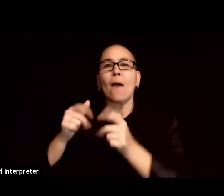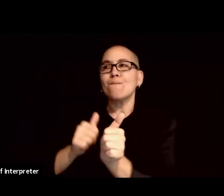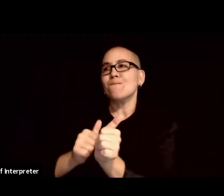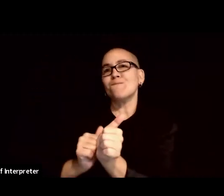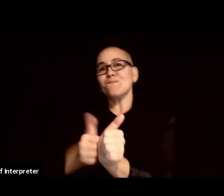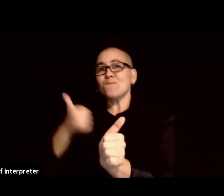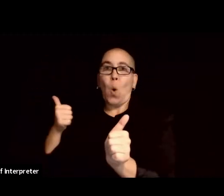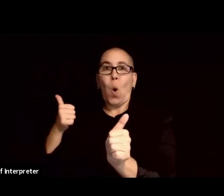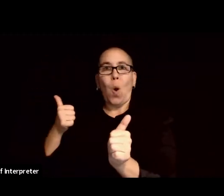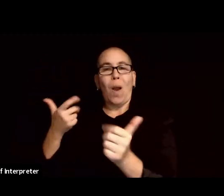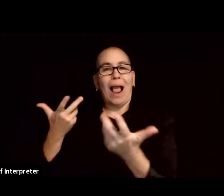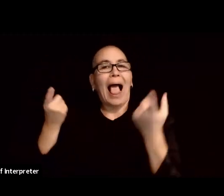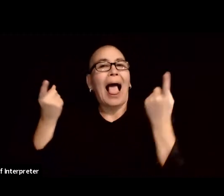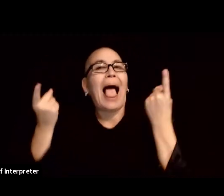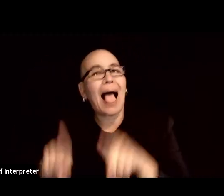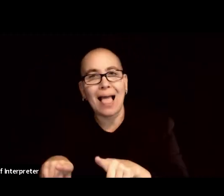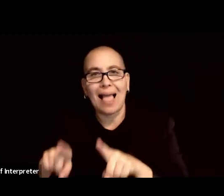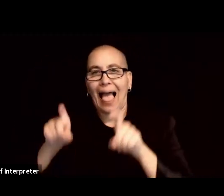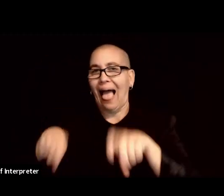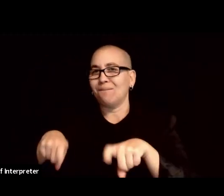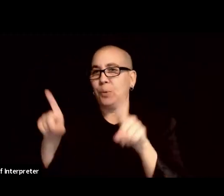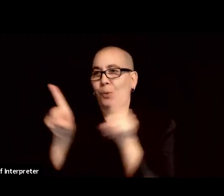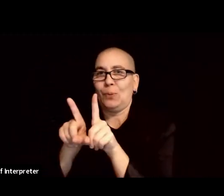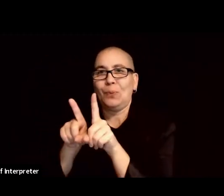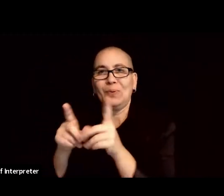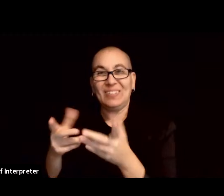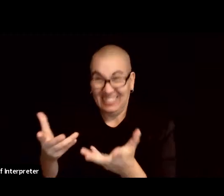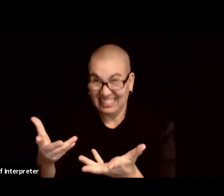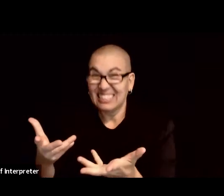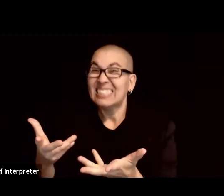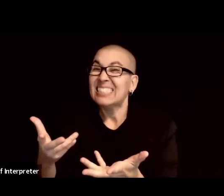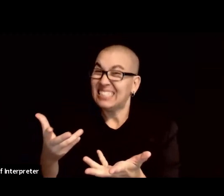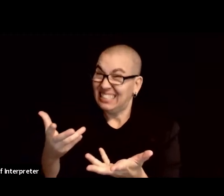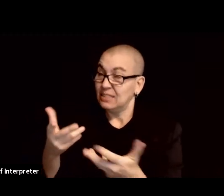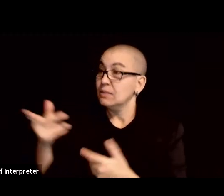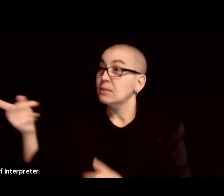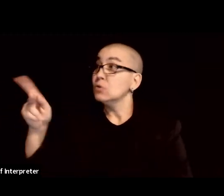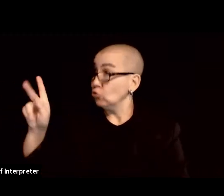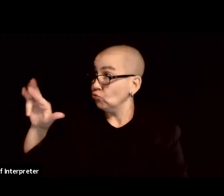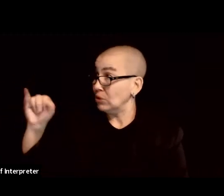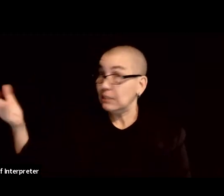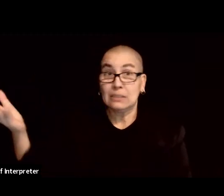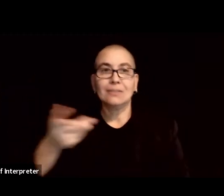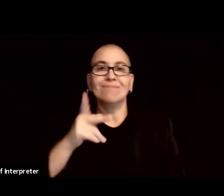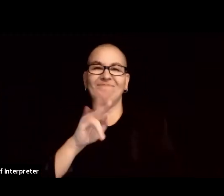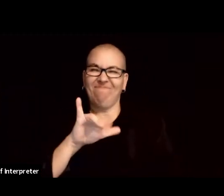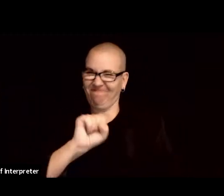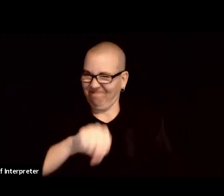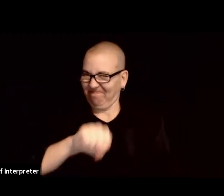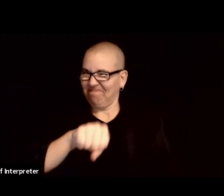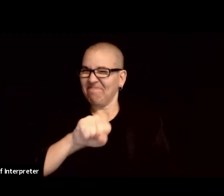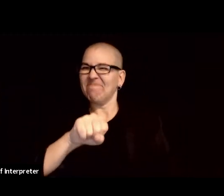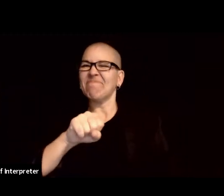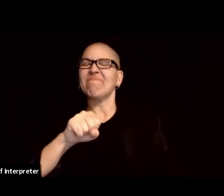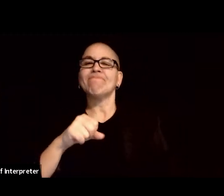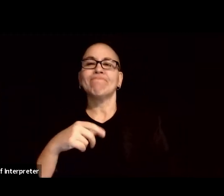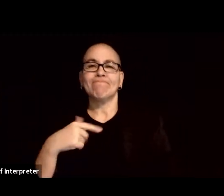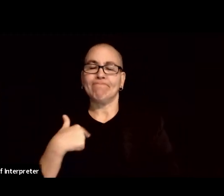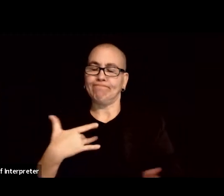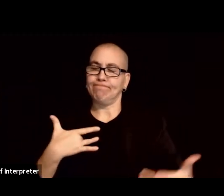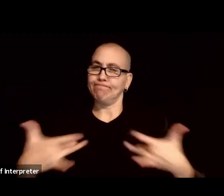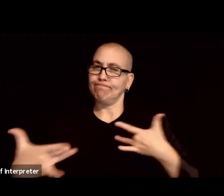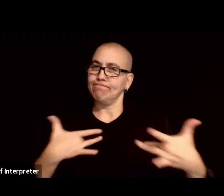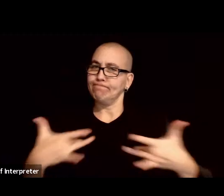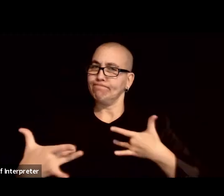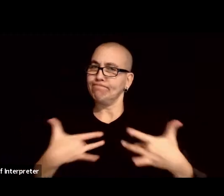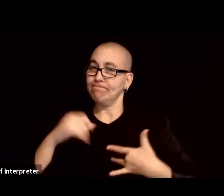Thank you. Yes, I mean, we're definitely very concerned about what we've been seeing happening in our correctional